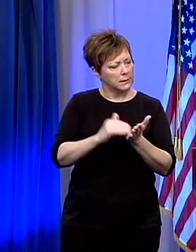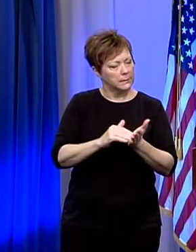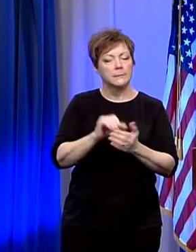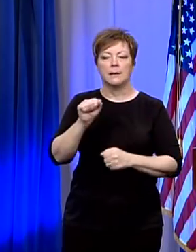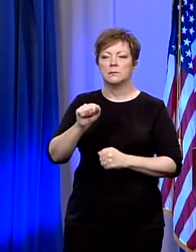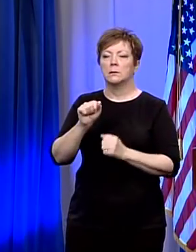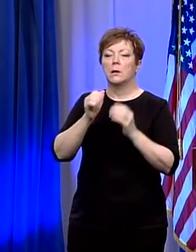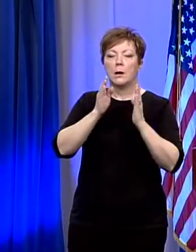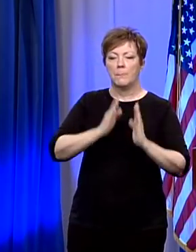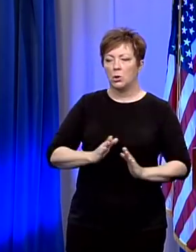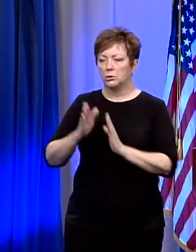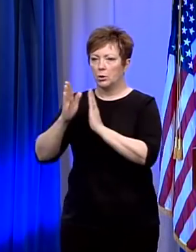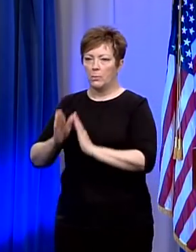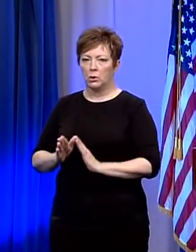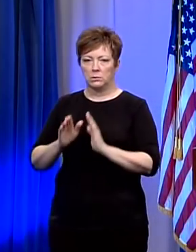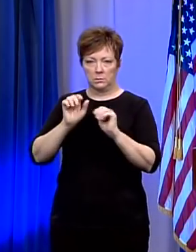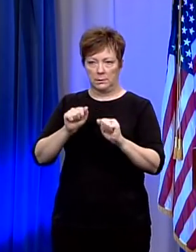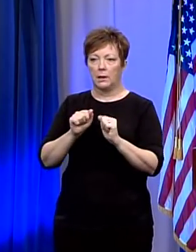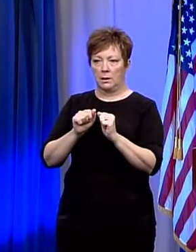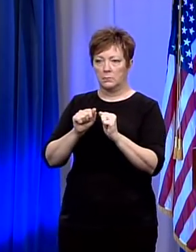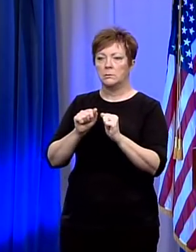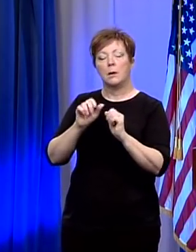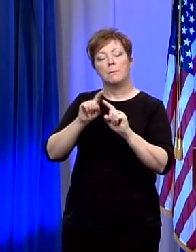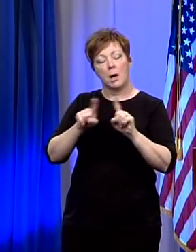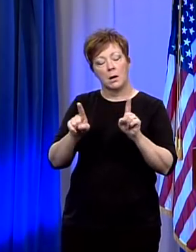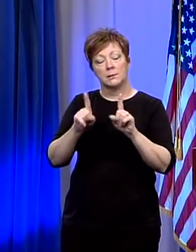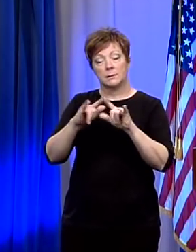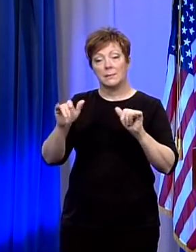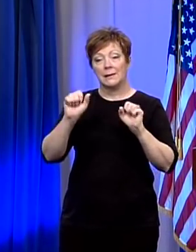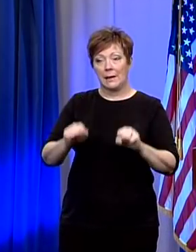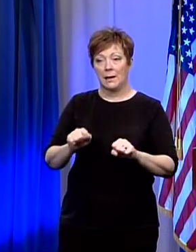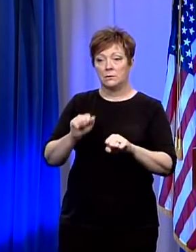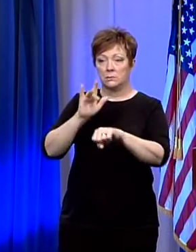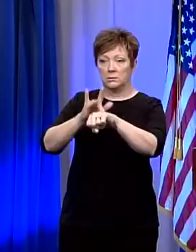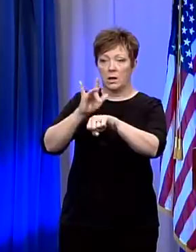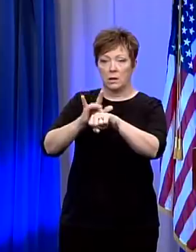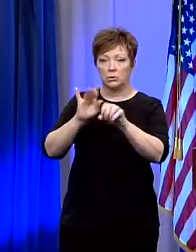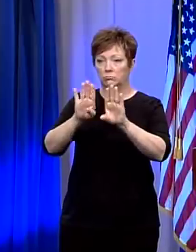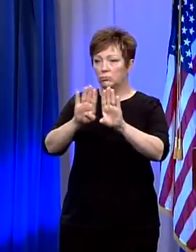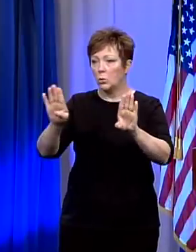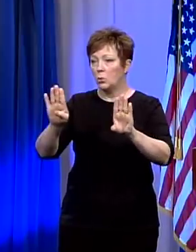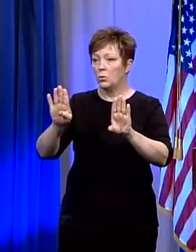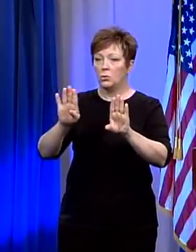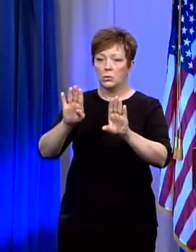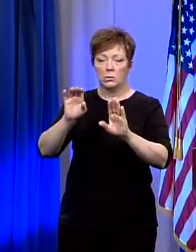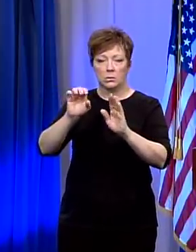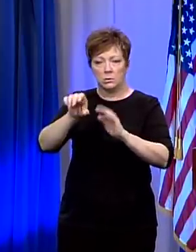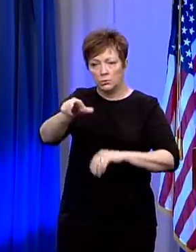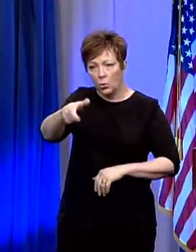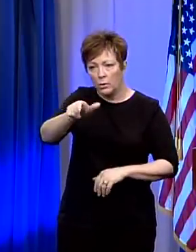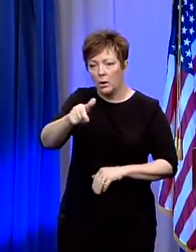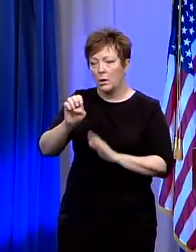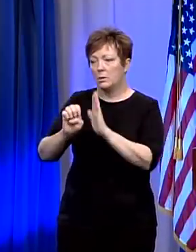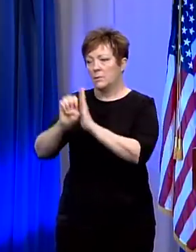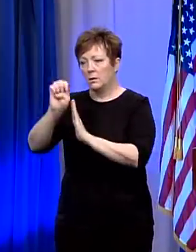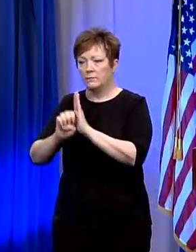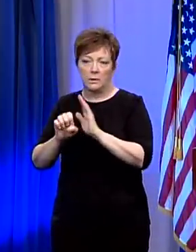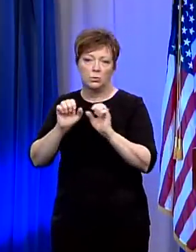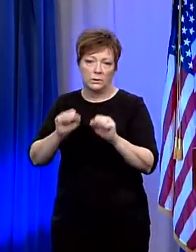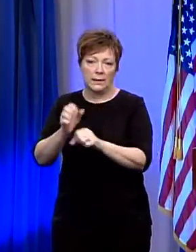person to person, but can be spread through contact with a surface. And so a doorknob or an elevator is certainly one